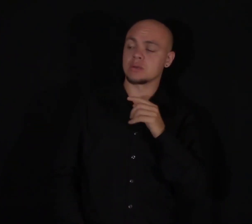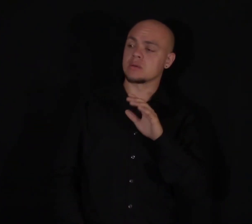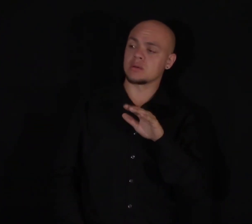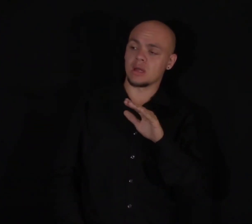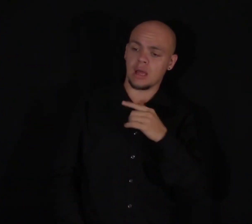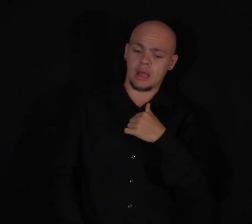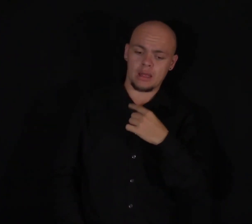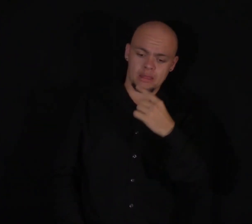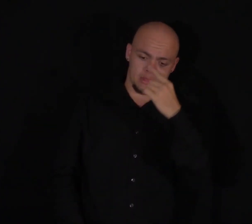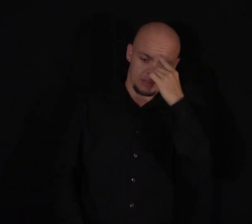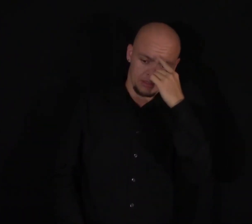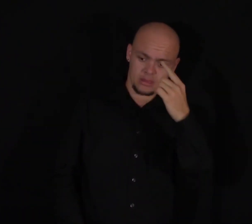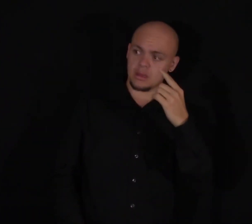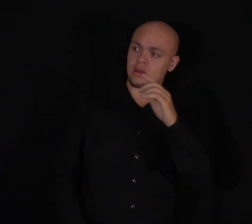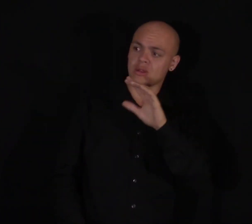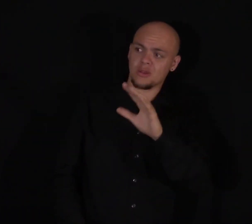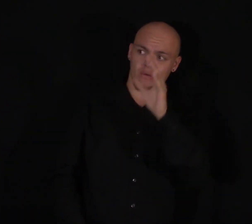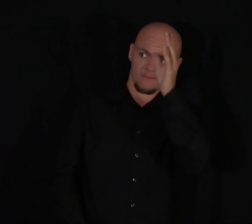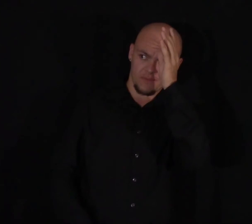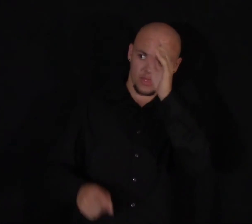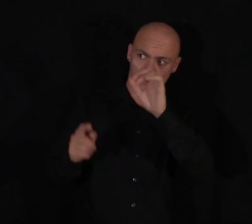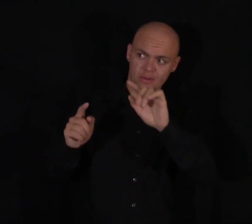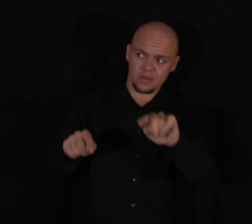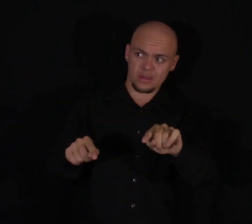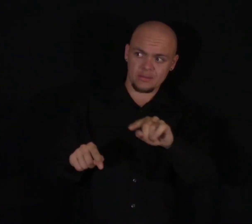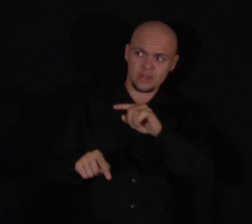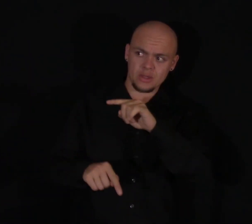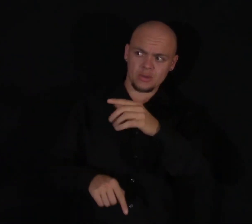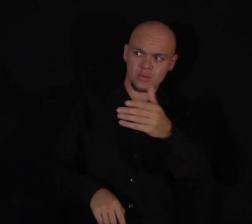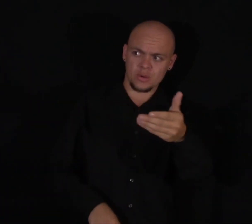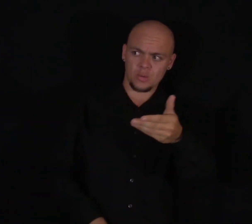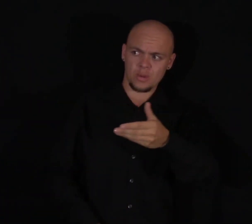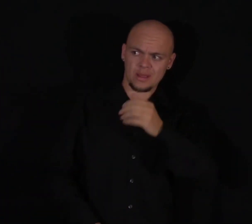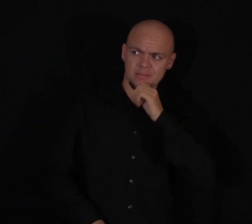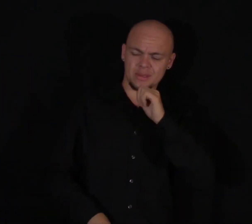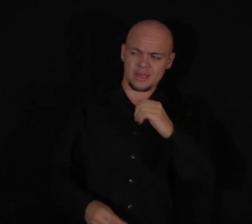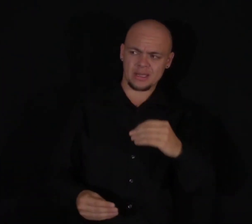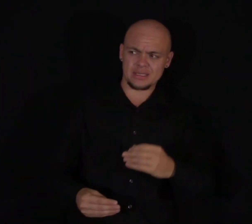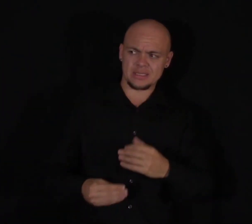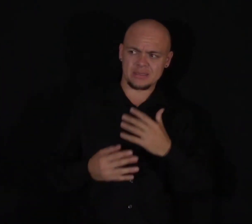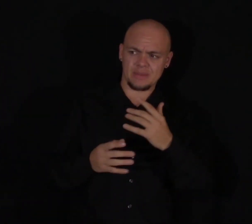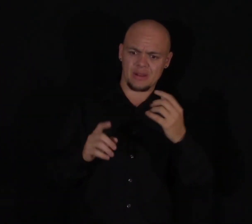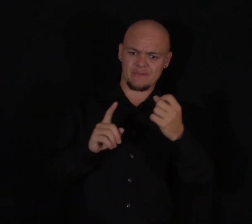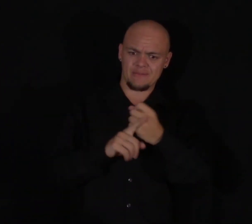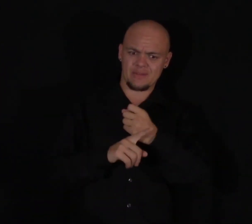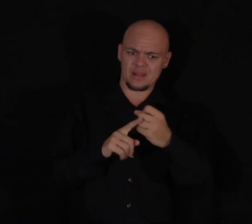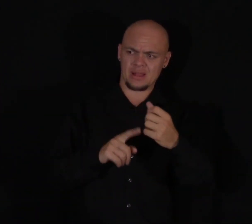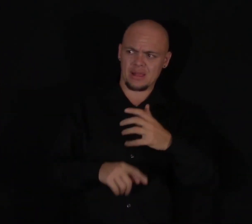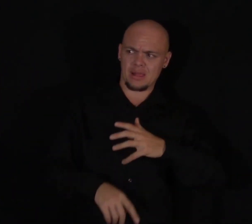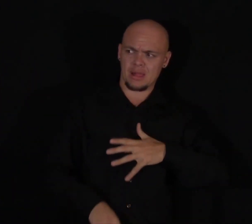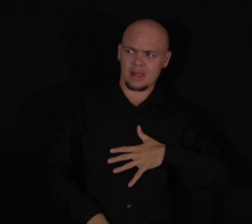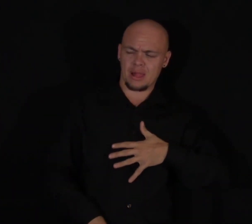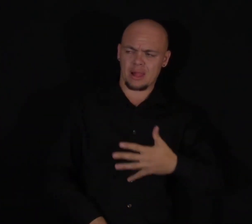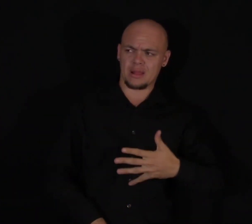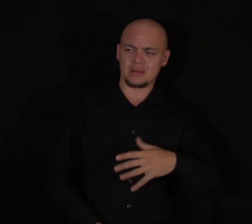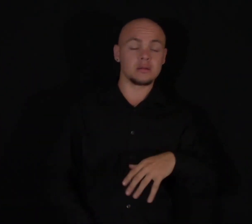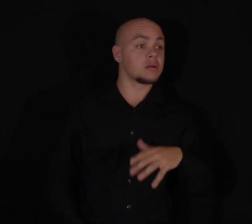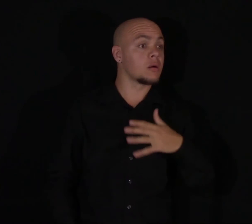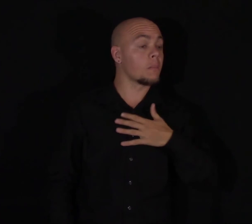young man, that the presence of your father would have been welcome instead of inspiring such violent repugnance. "My father!"